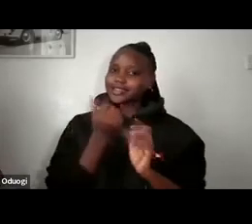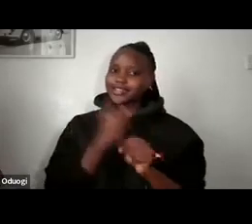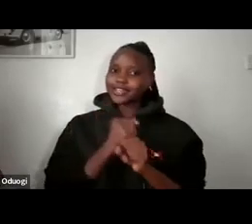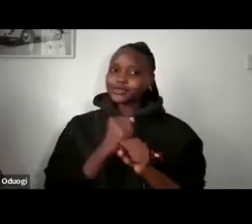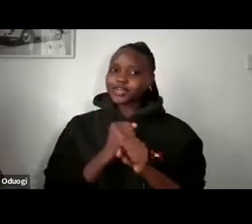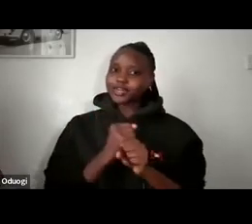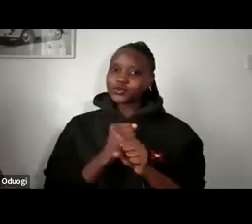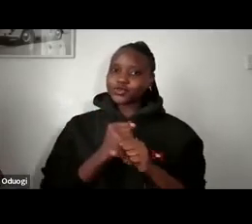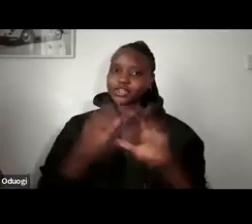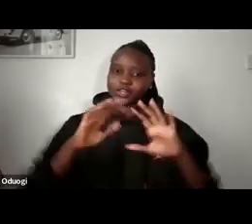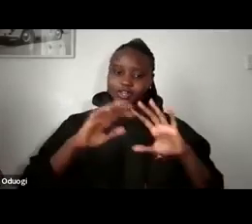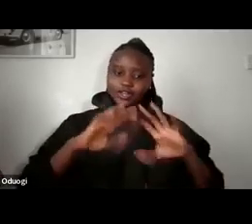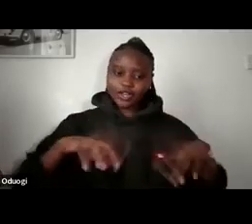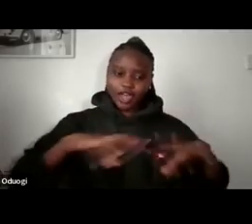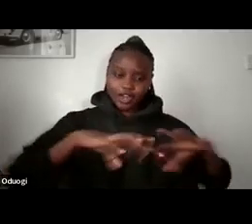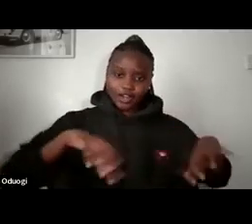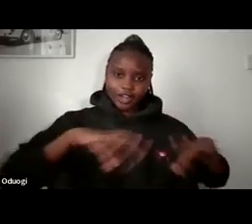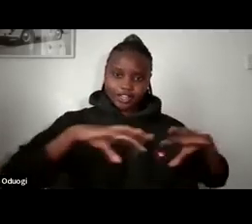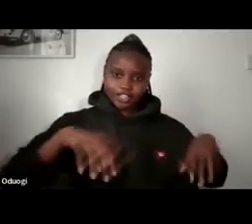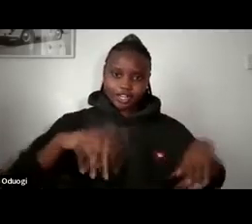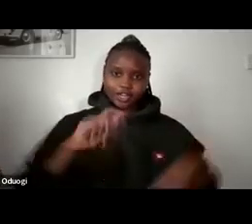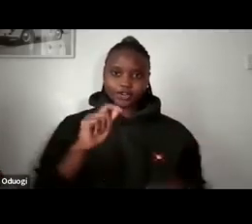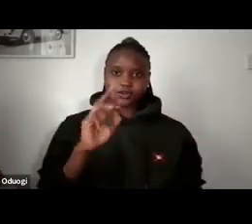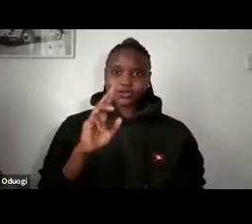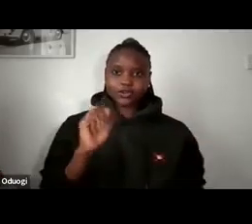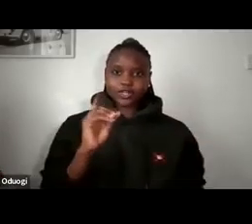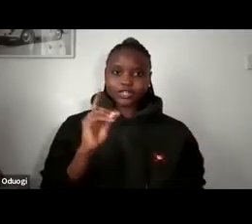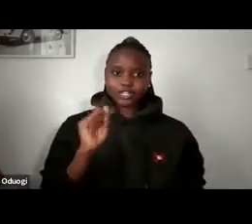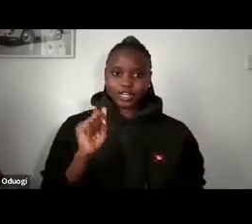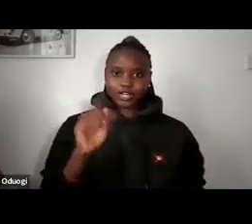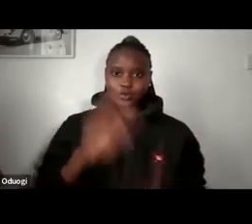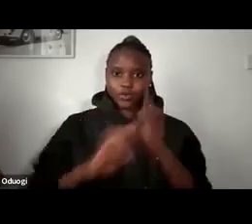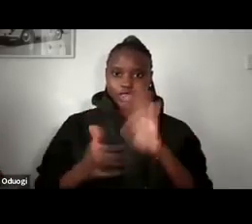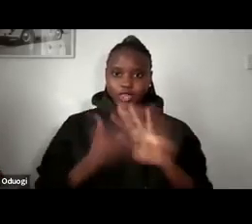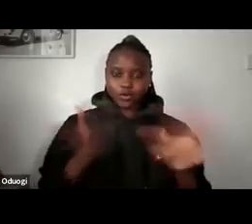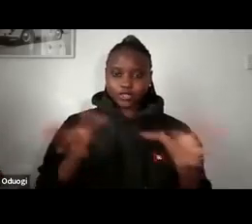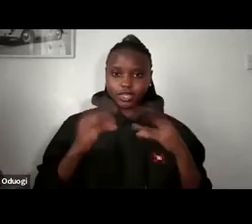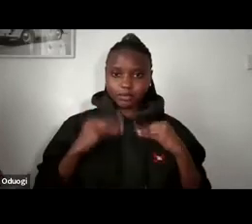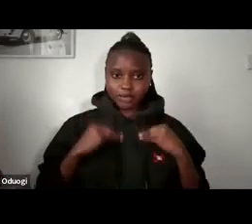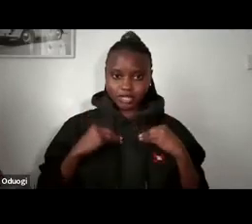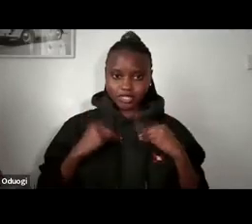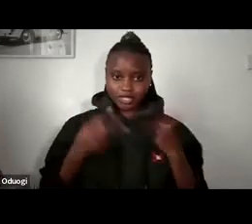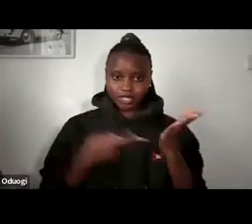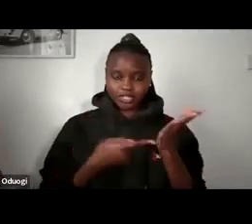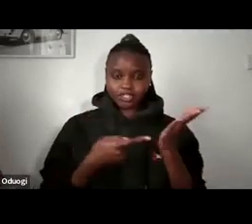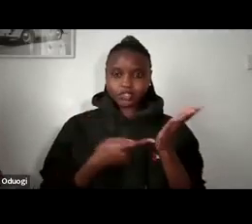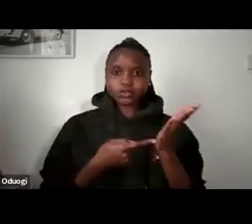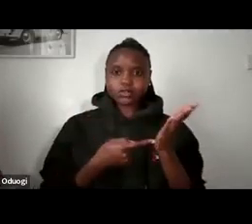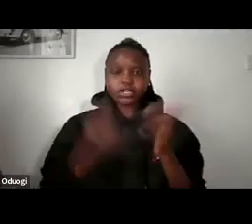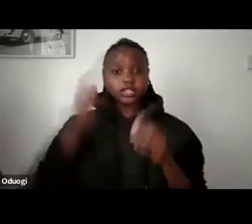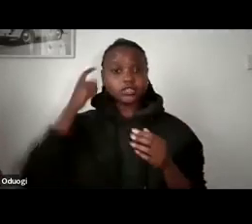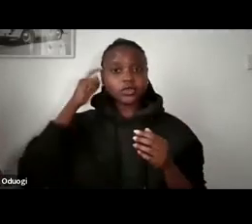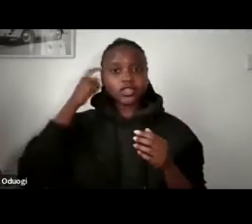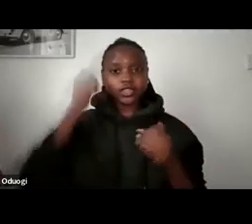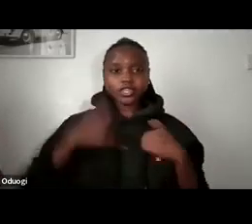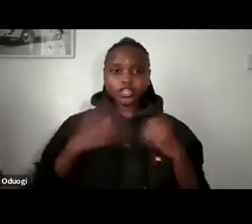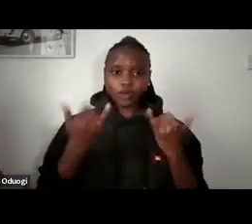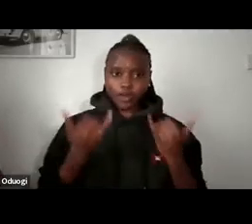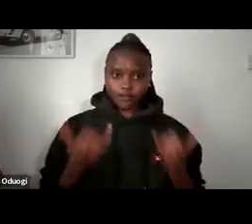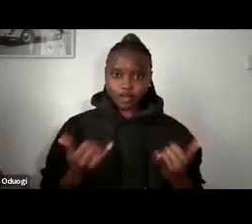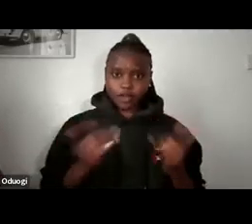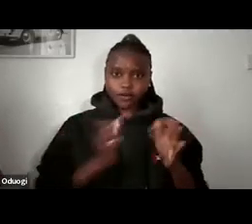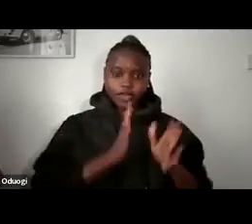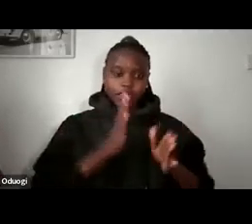or even in trade without embracing digital. And therefore, the thinking you are having now and the practice you are having now